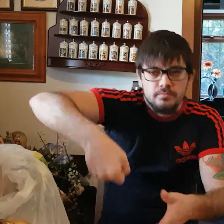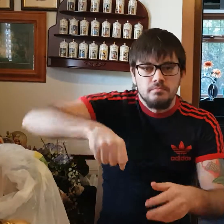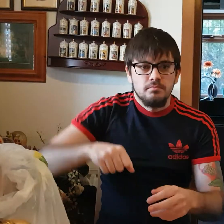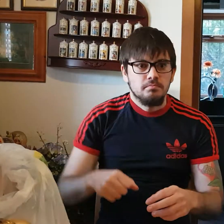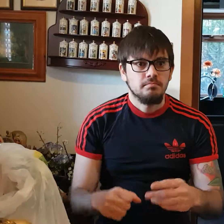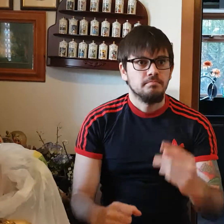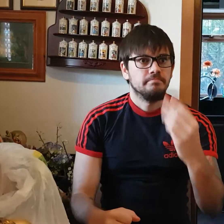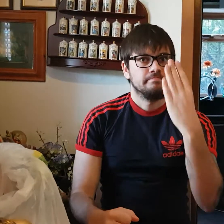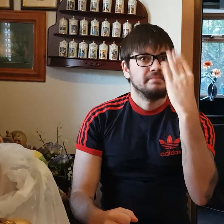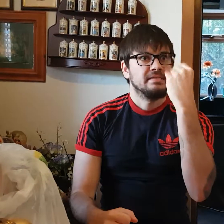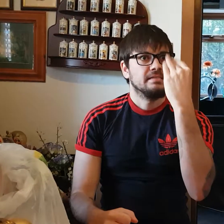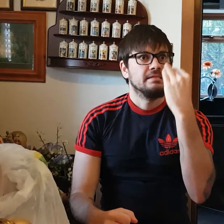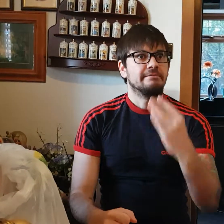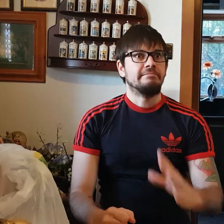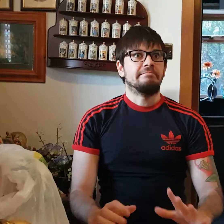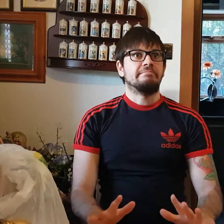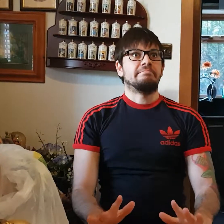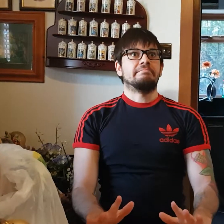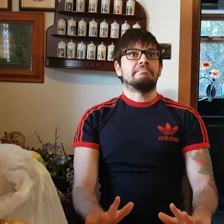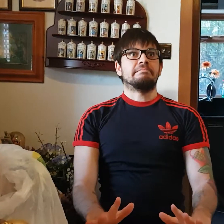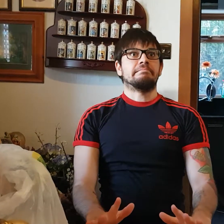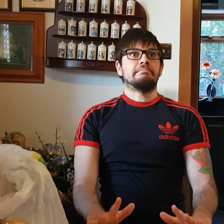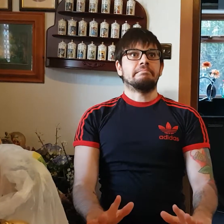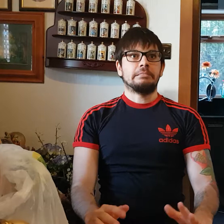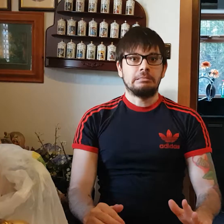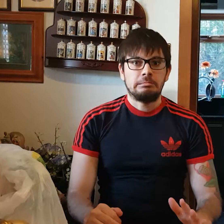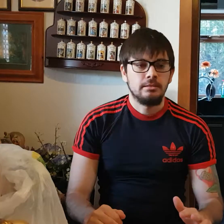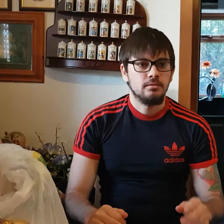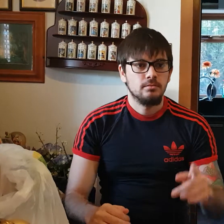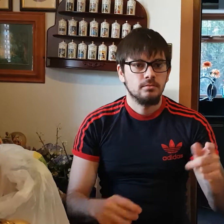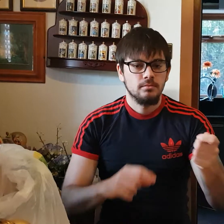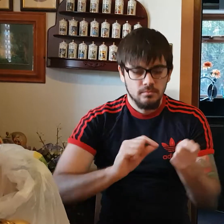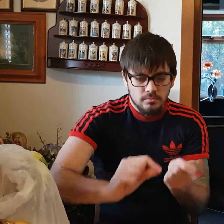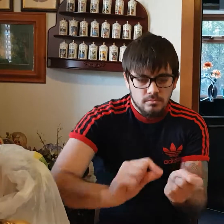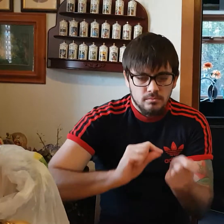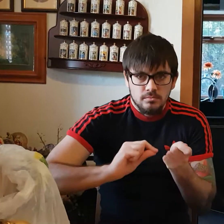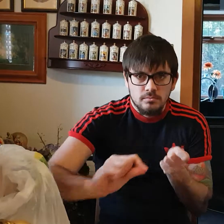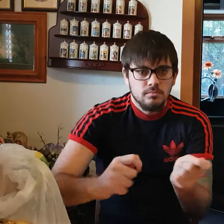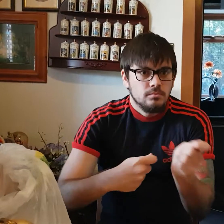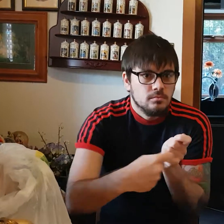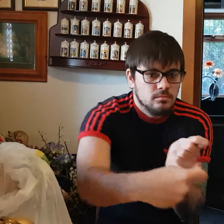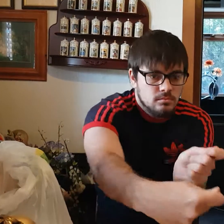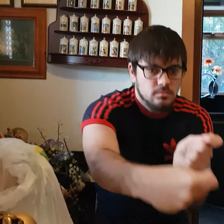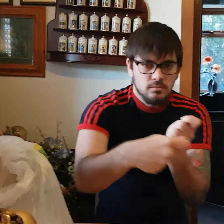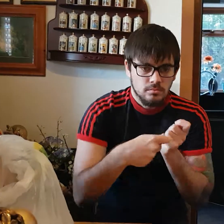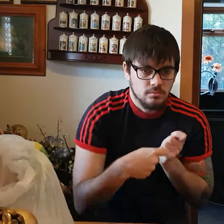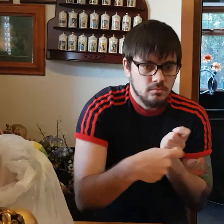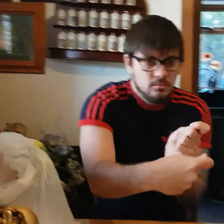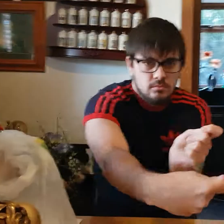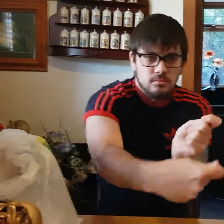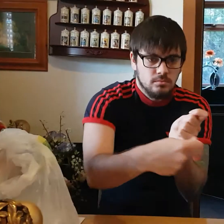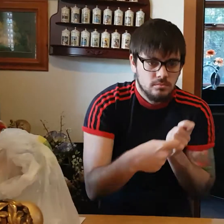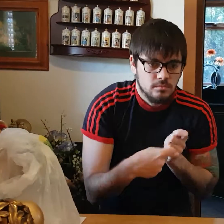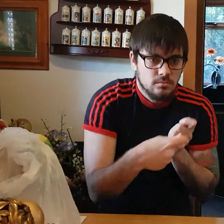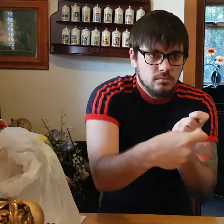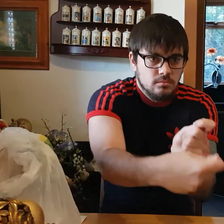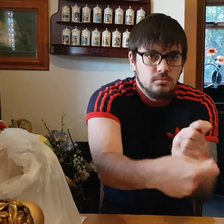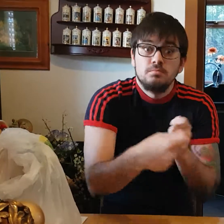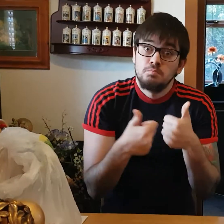Same with, like, you know, your suitcases when you put it on the weighing scales and the person's there talking to you. I tend to just like show them a